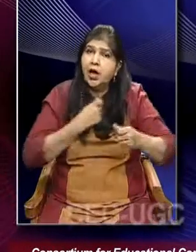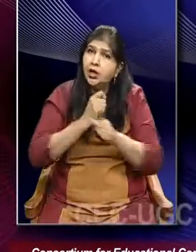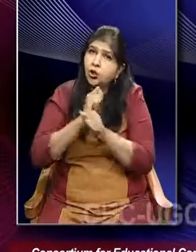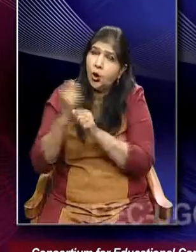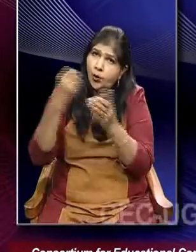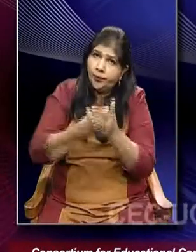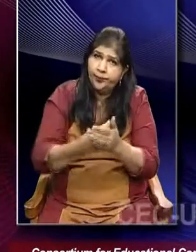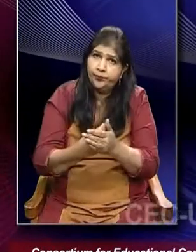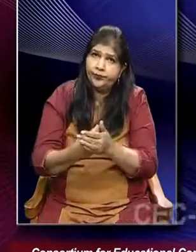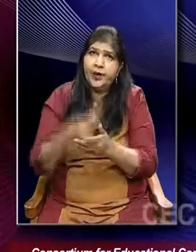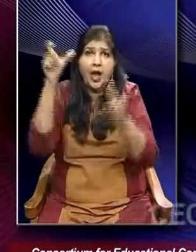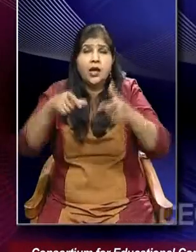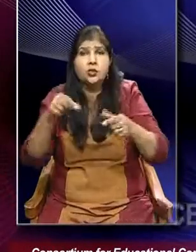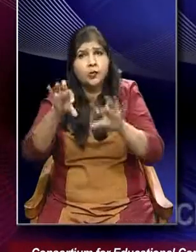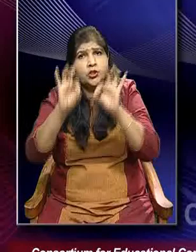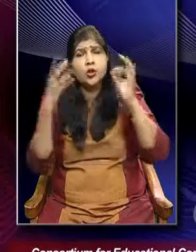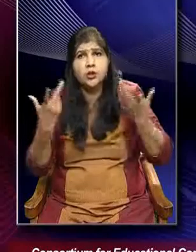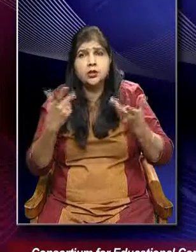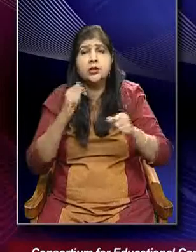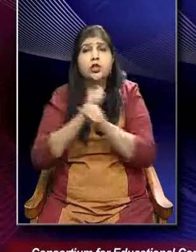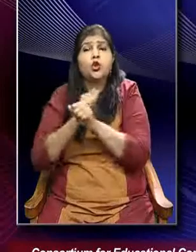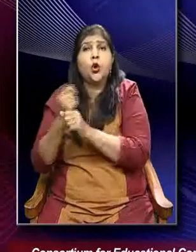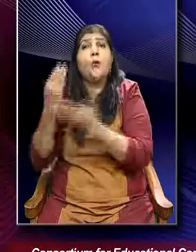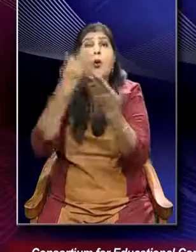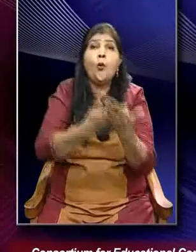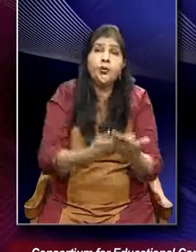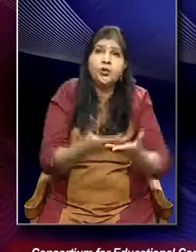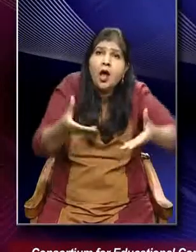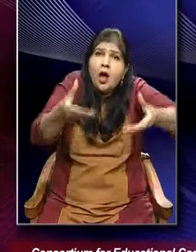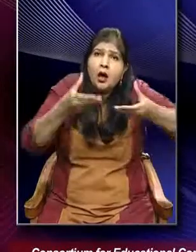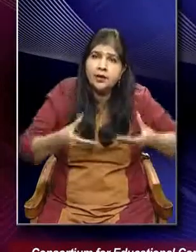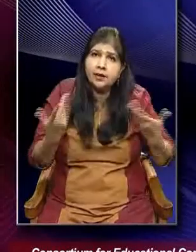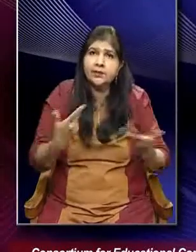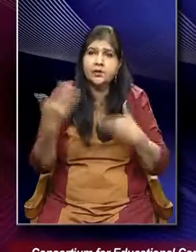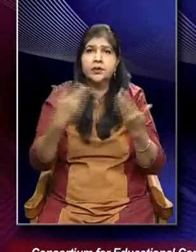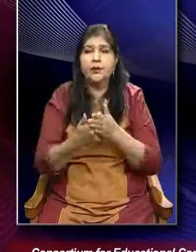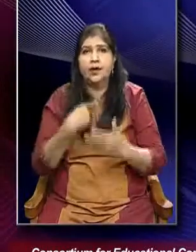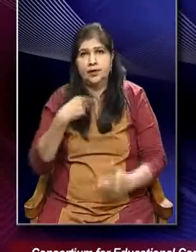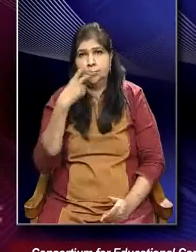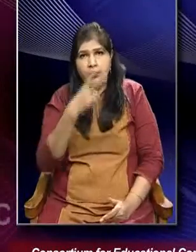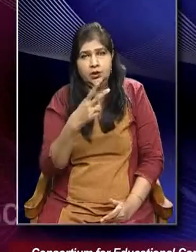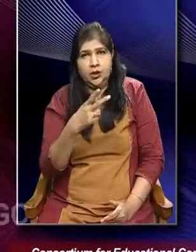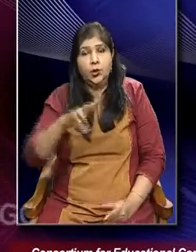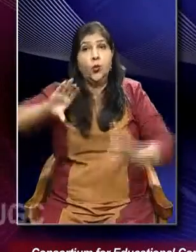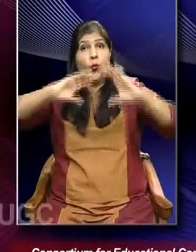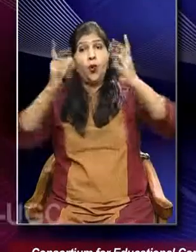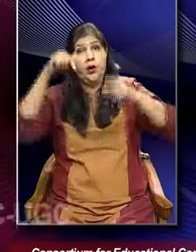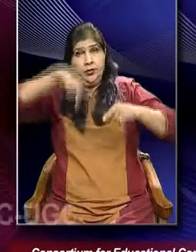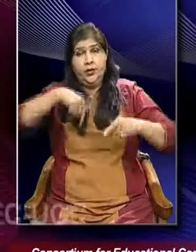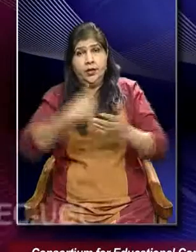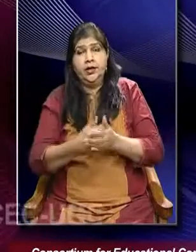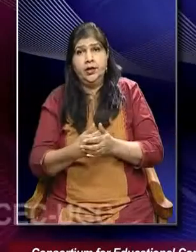of consumer choices, job opportunities, one has to see that the world today in